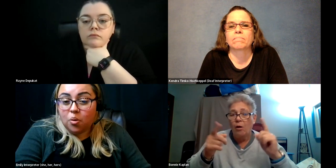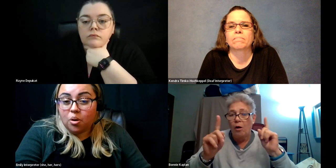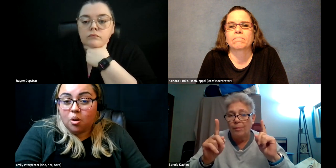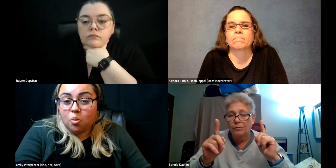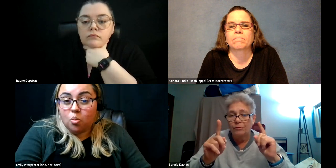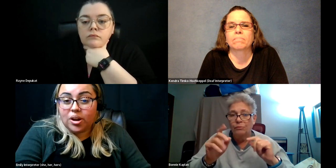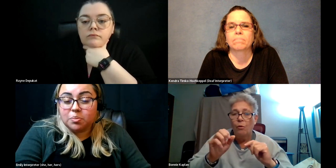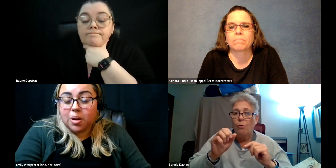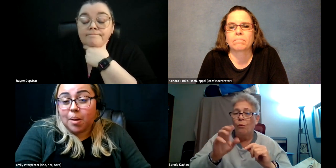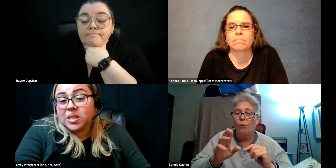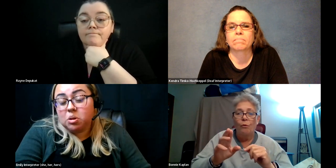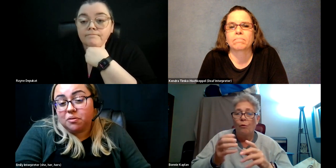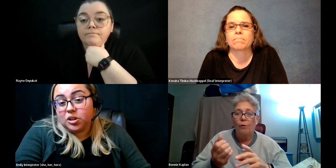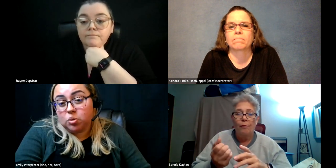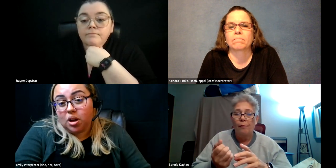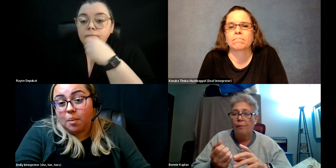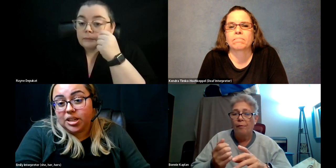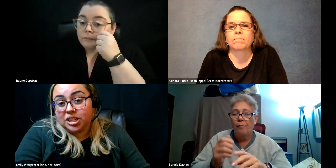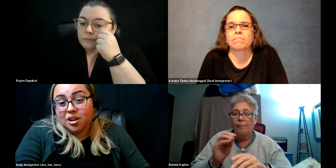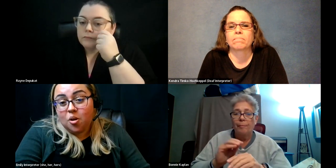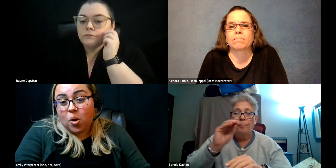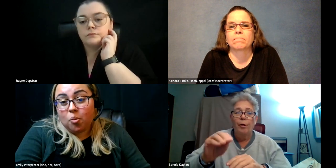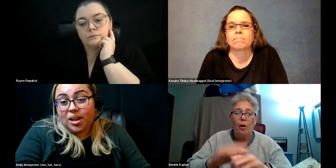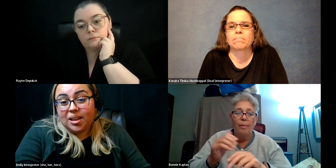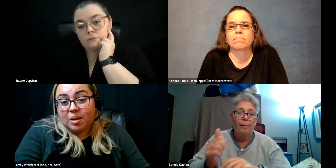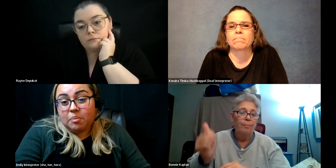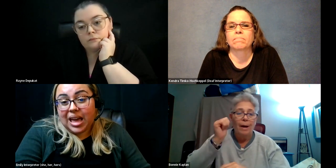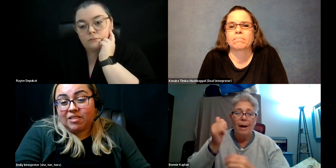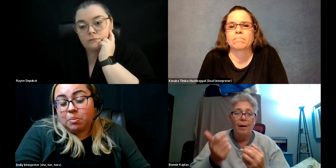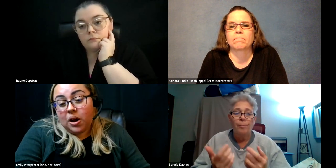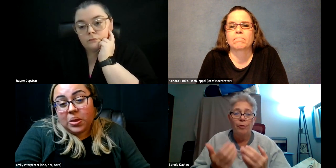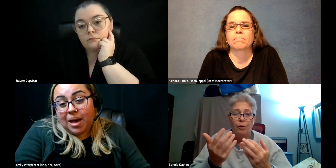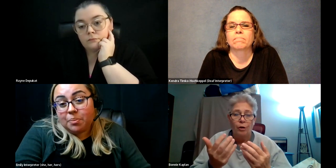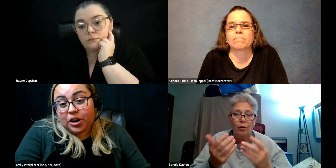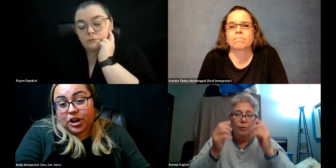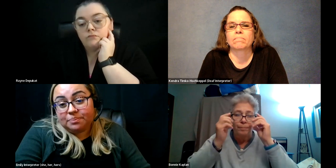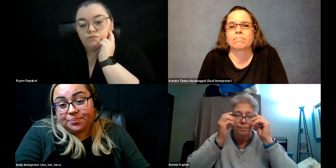know what is possible for us to accomplish or what might have to be put on the back burner?